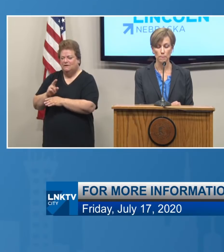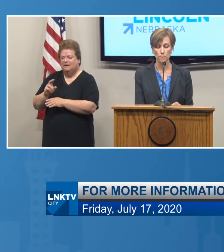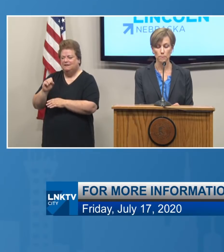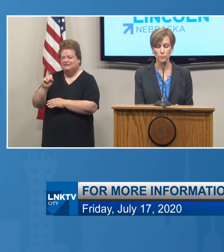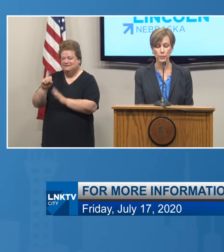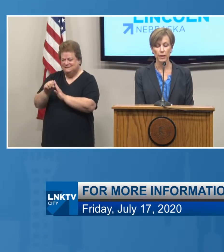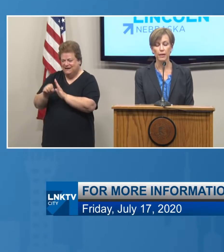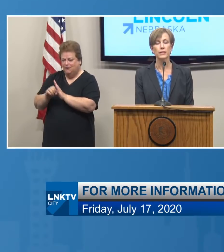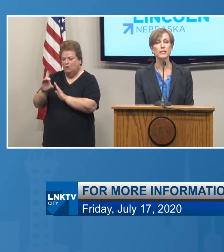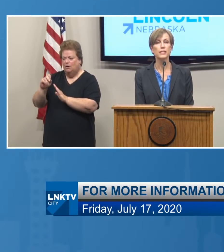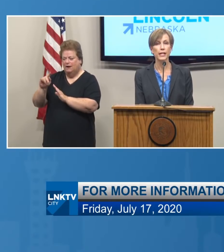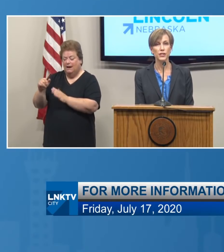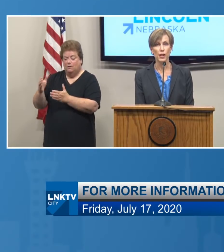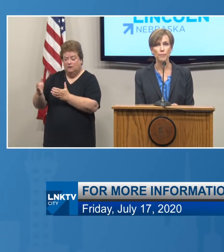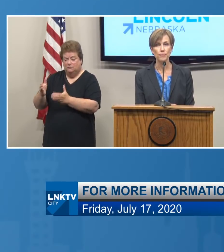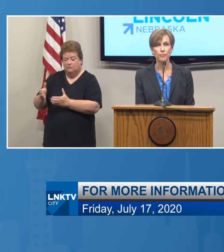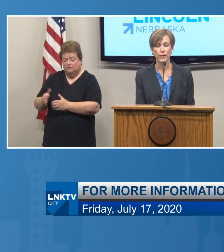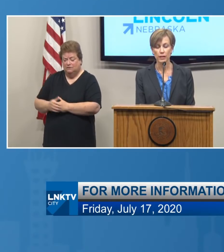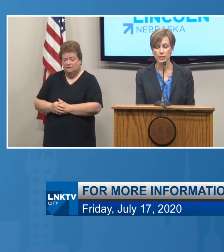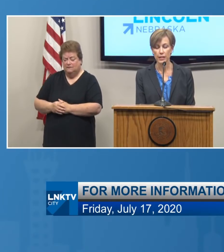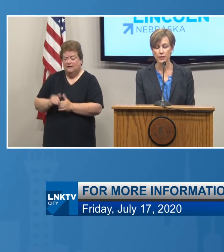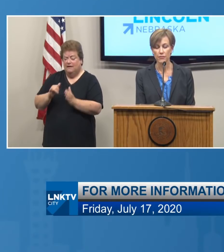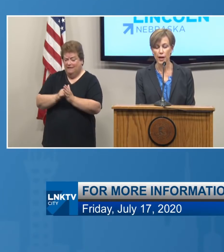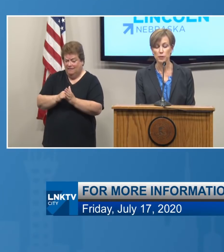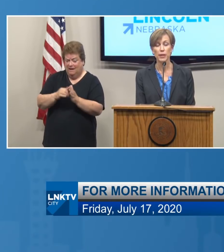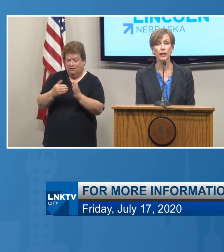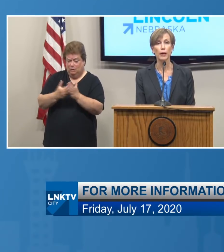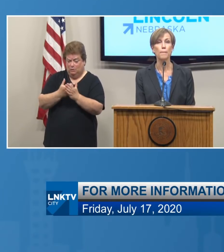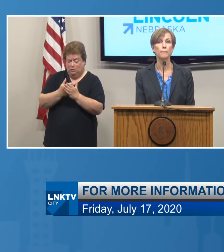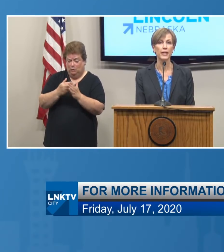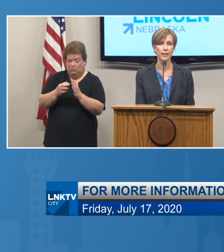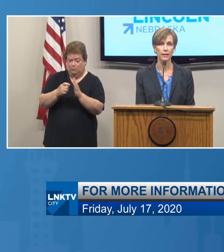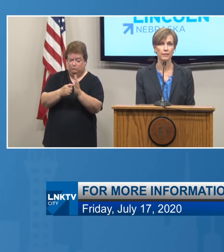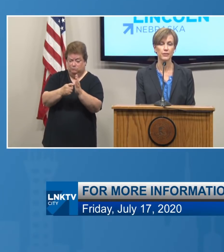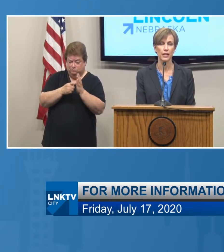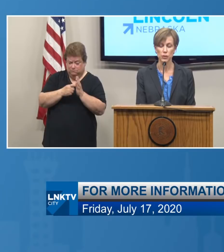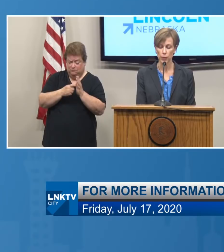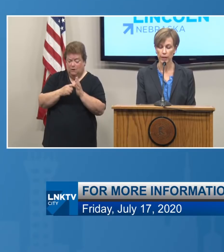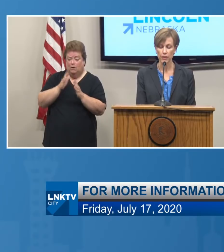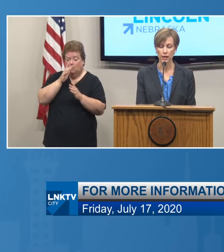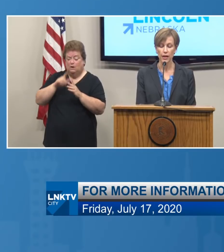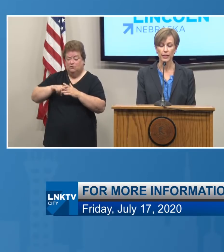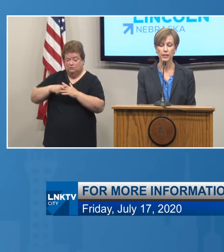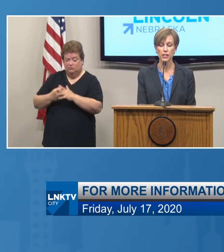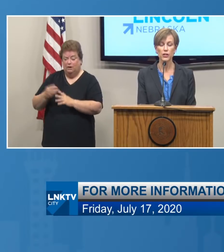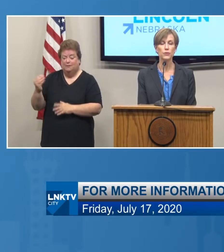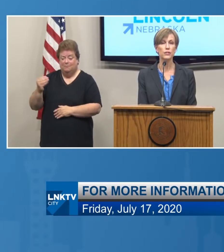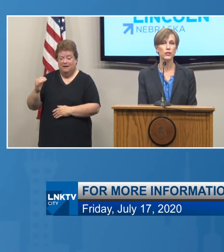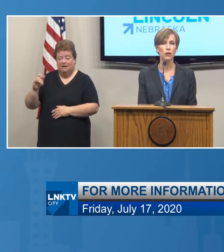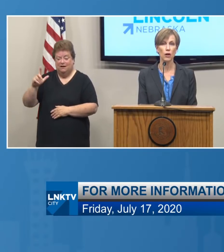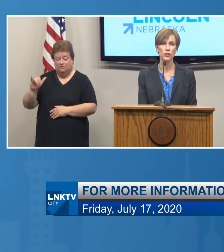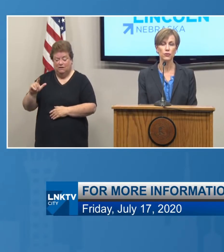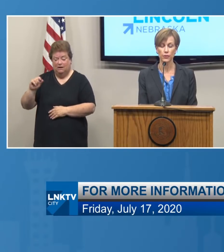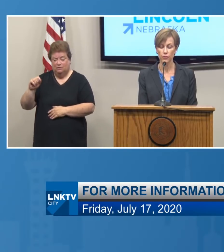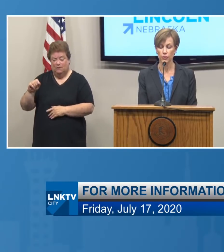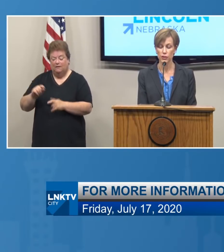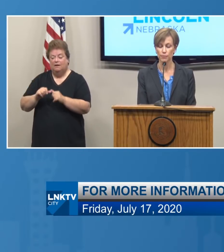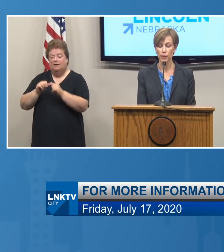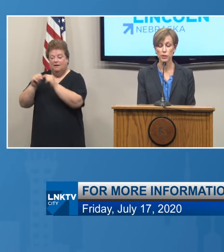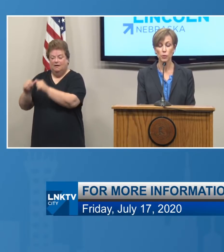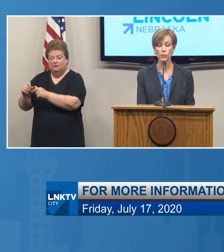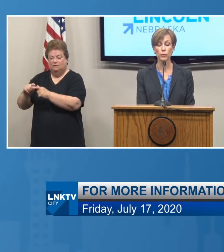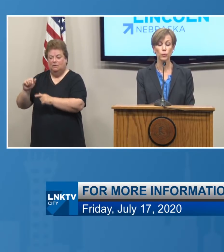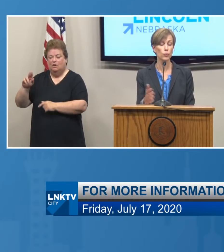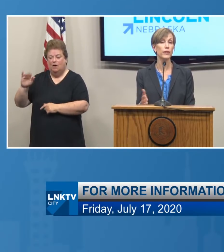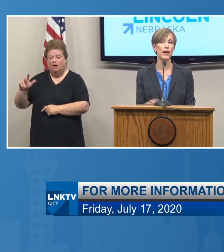services. This DHM is in effect beginning Monday, July 20th, and continues until August 31st,